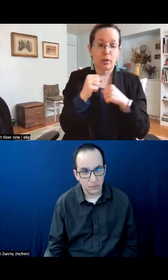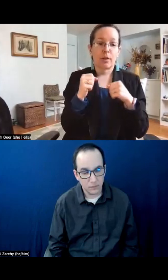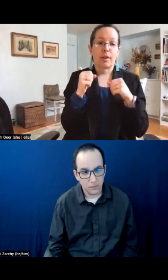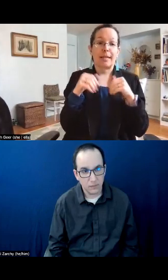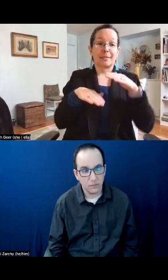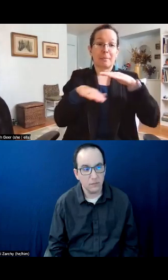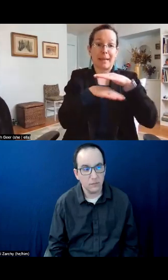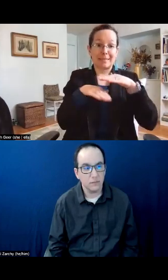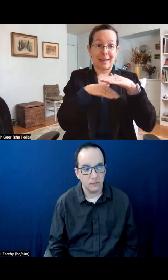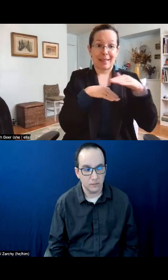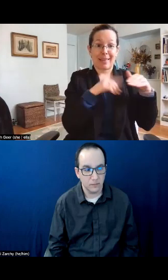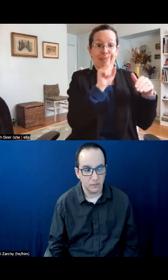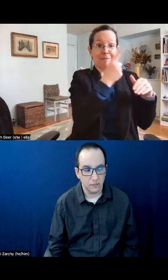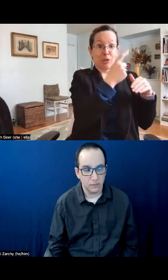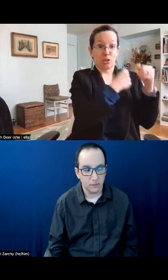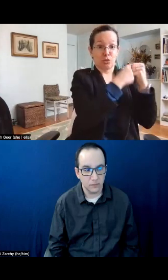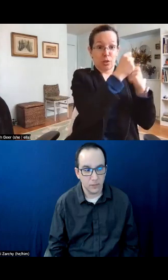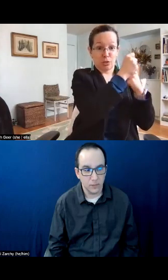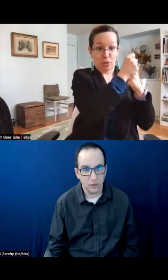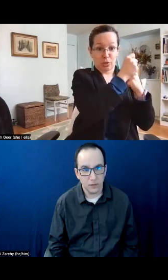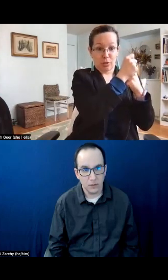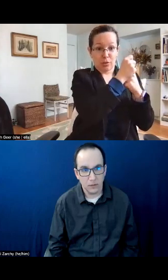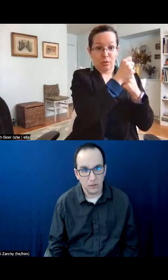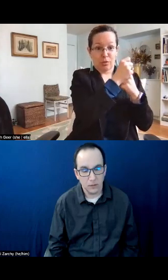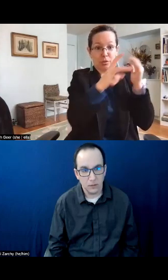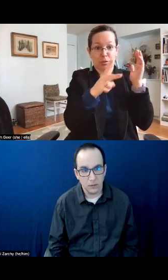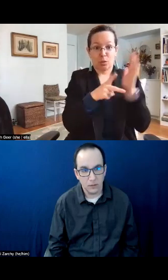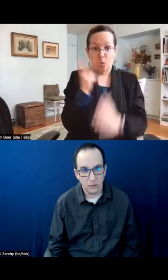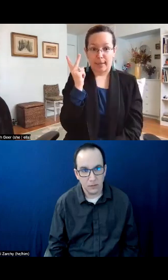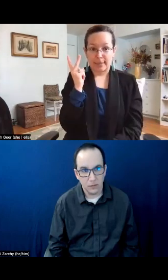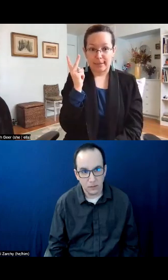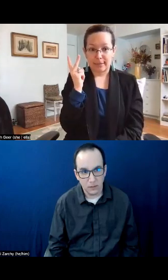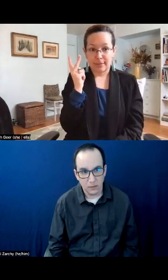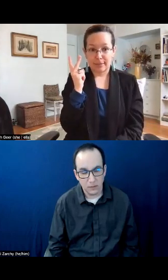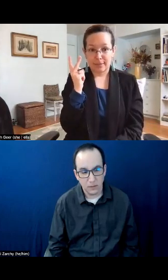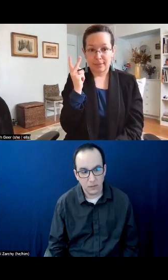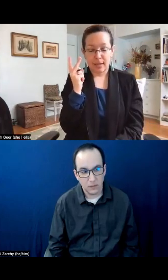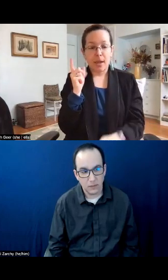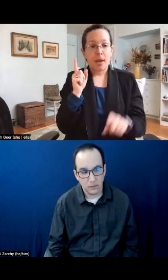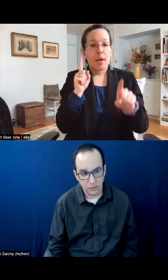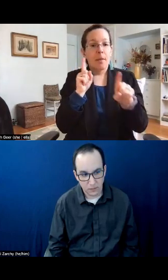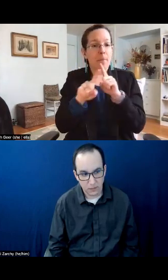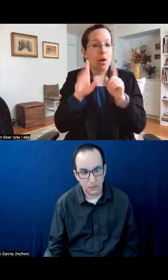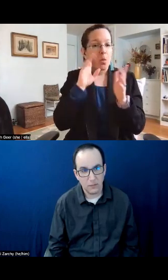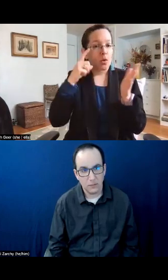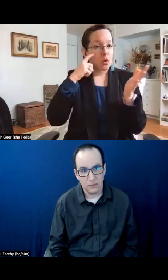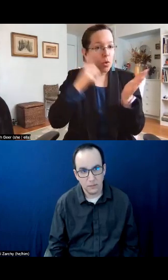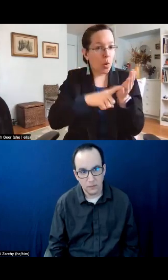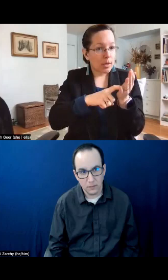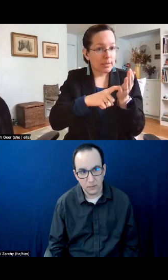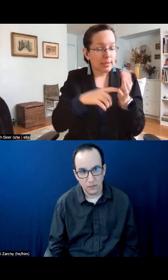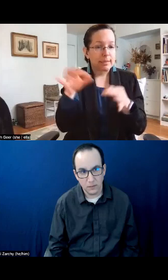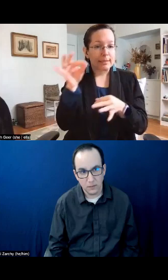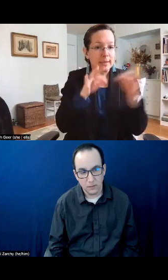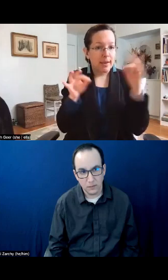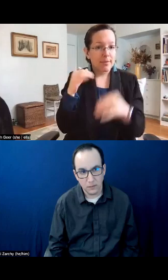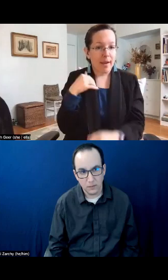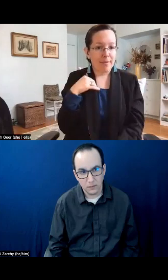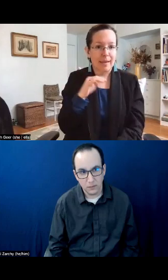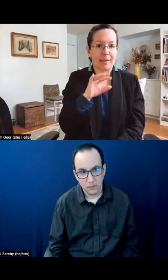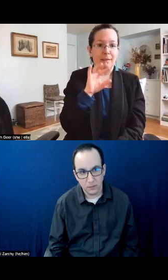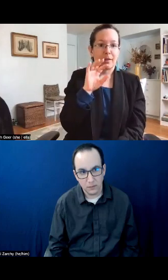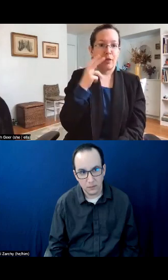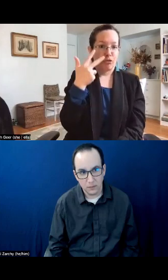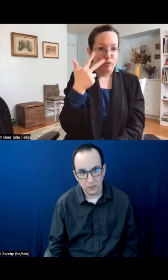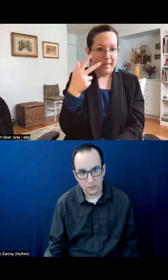Another very common structure that we see in sign language is based on the first structure, and it's duplicated. Now